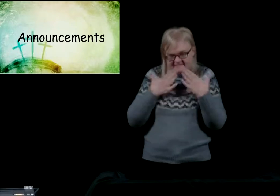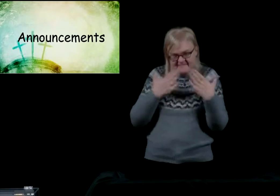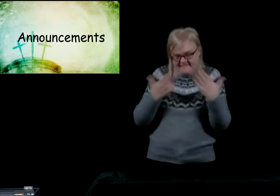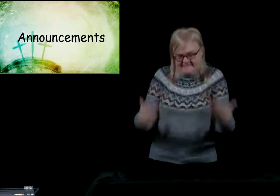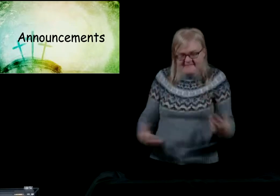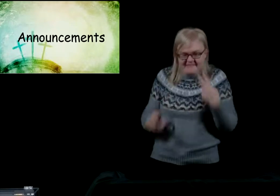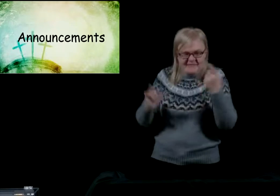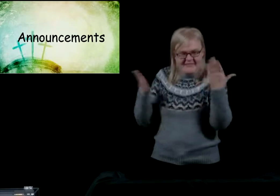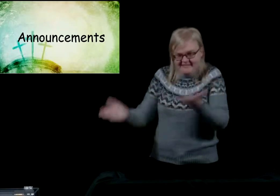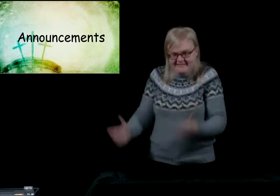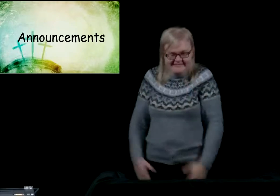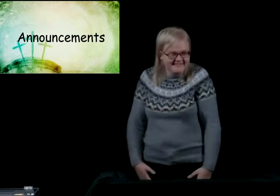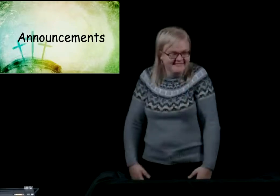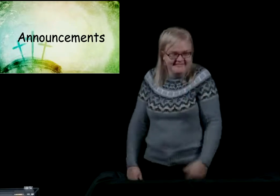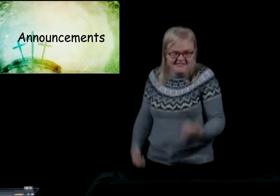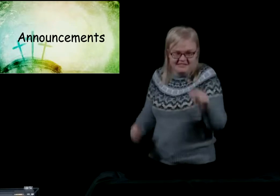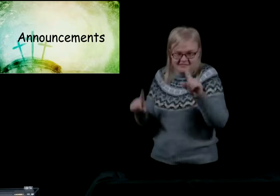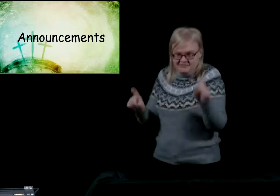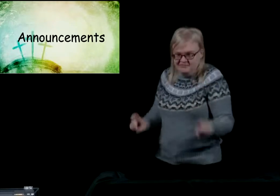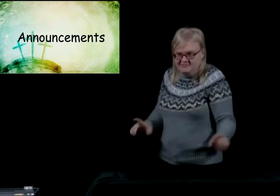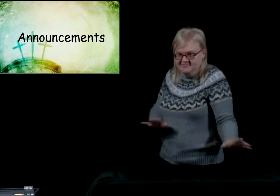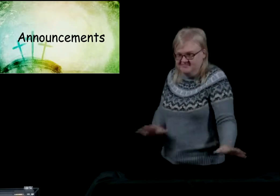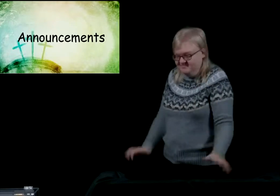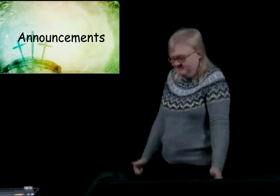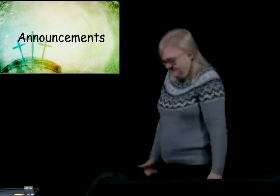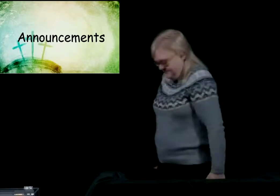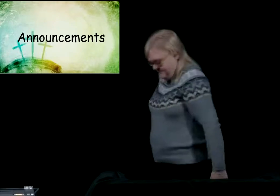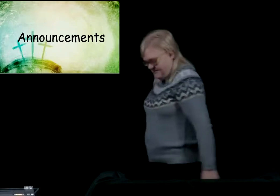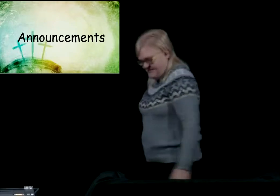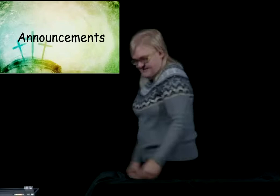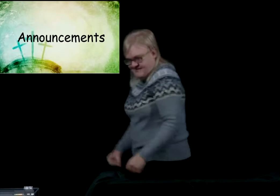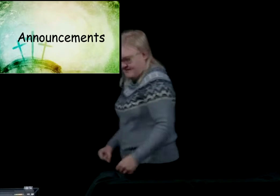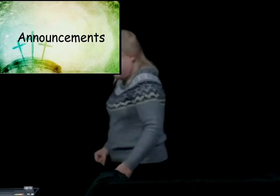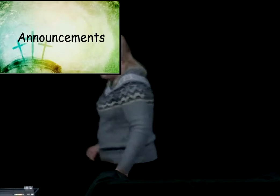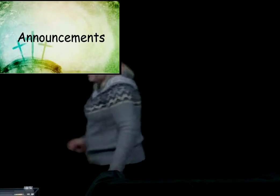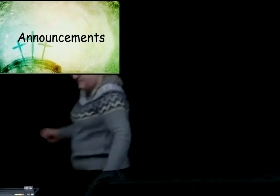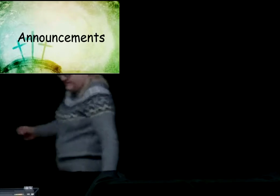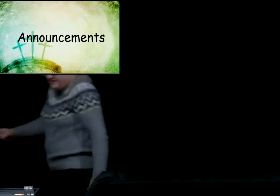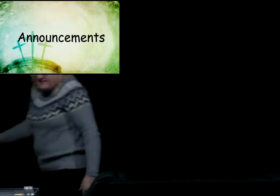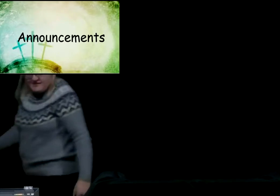It'll be a fun night. See you there. If you have any questions, let me know.